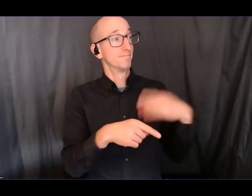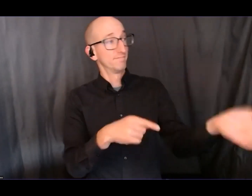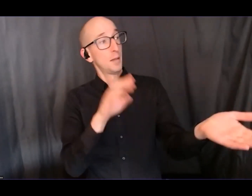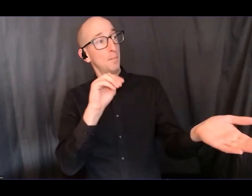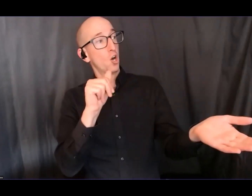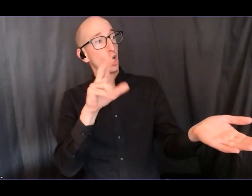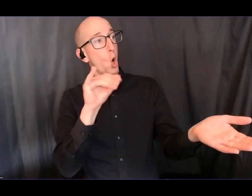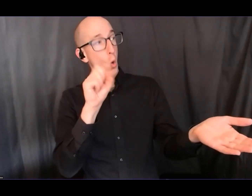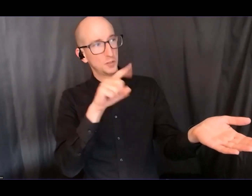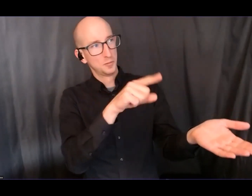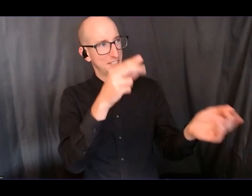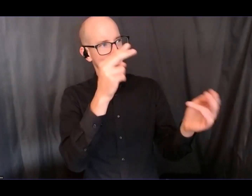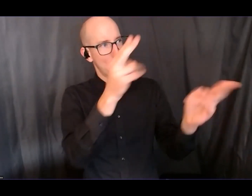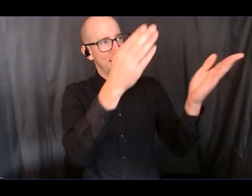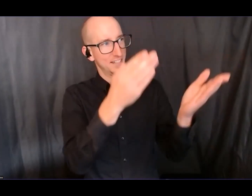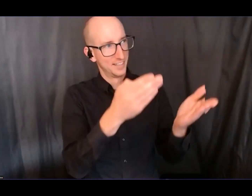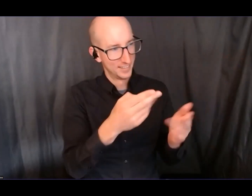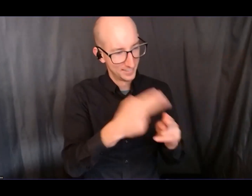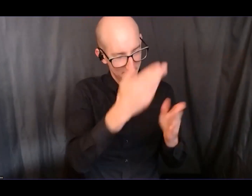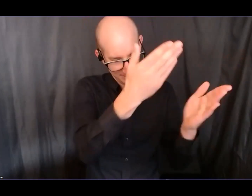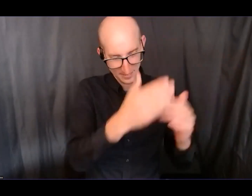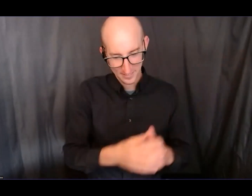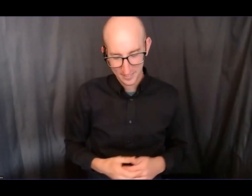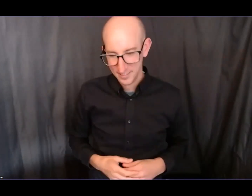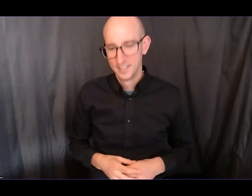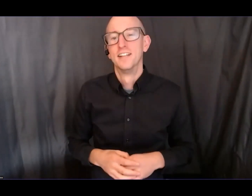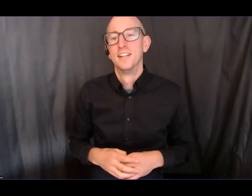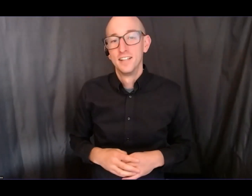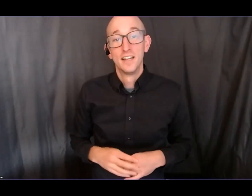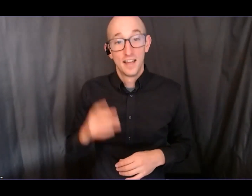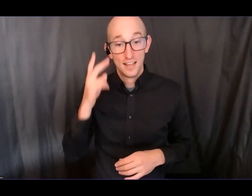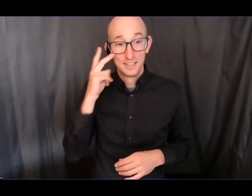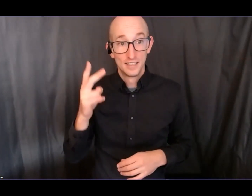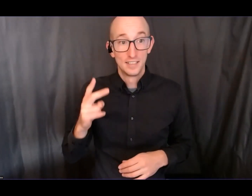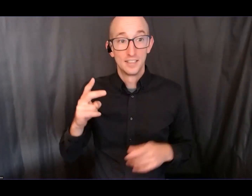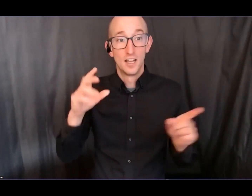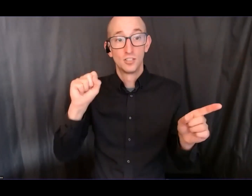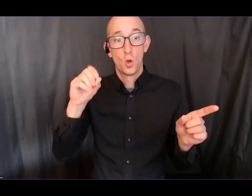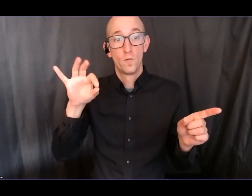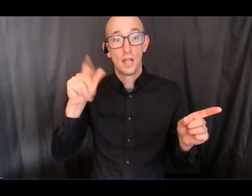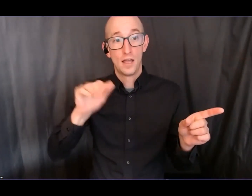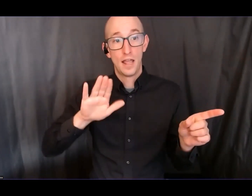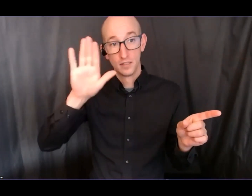I see your hand, Sophia, and then I'll take any other questions or comments. I